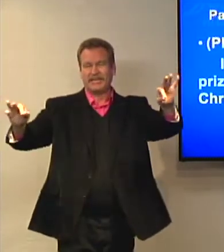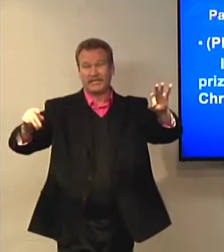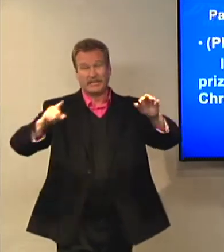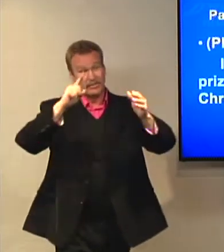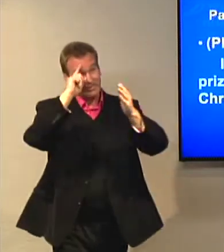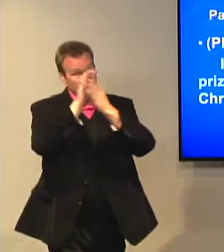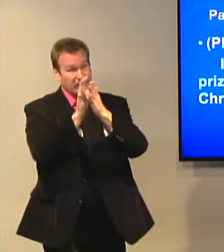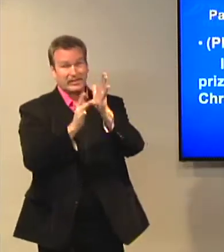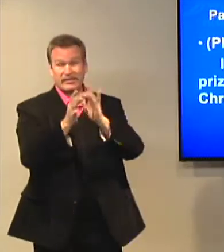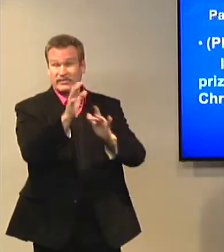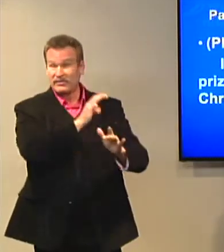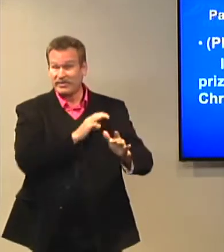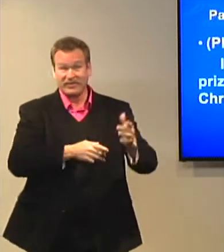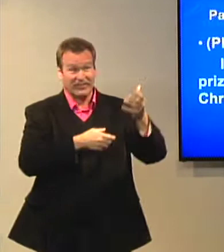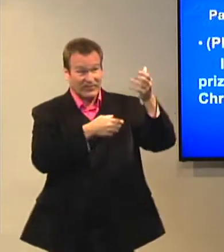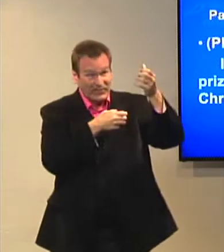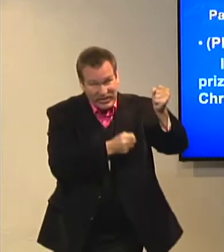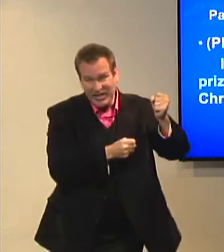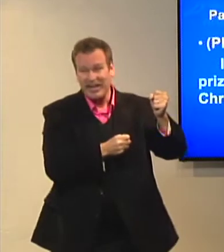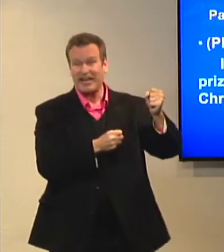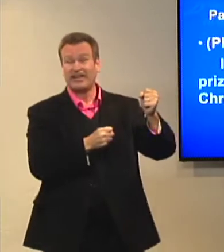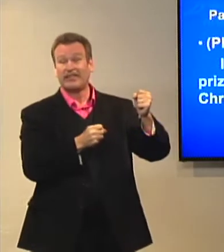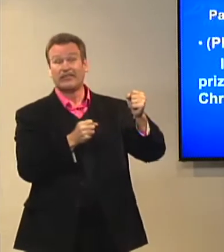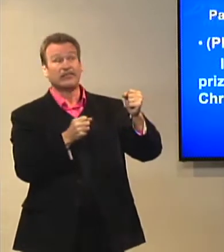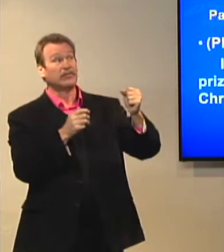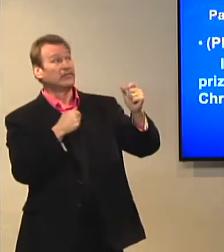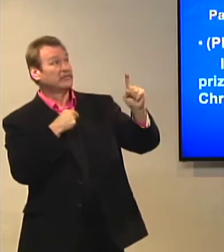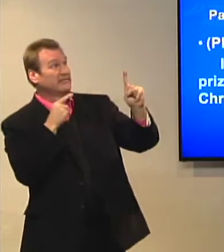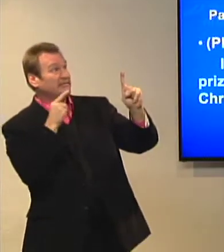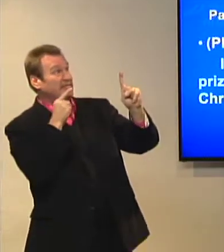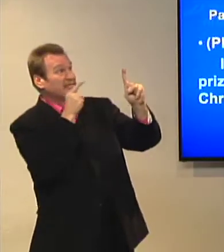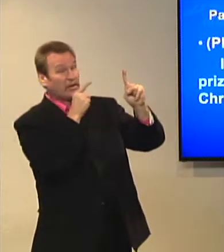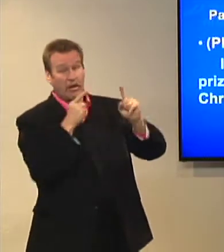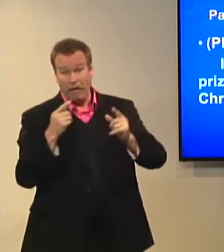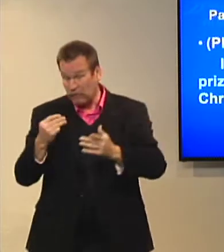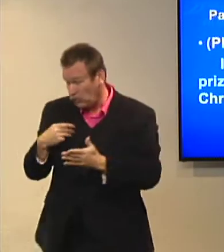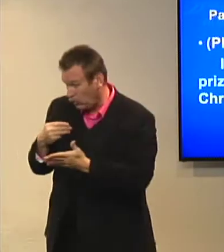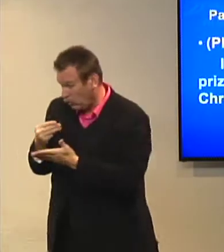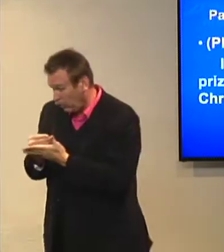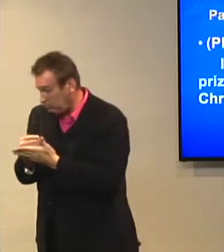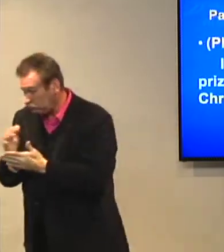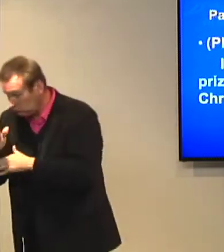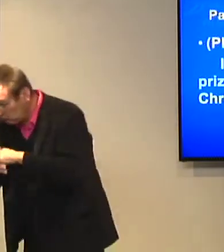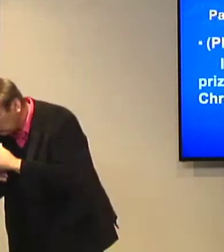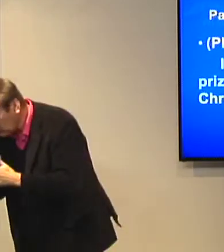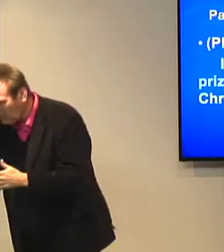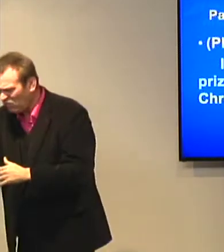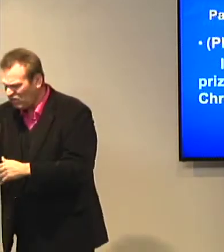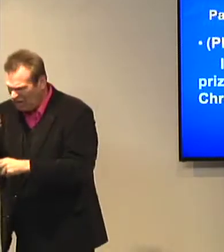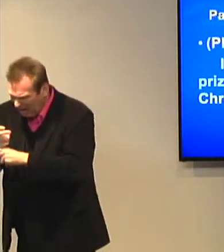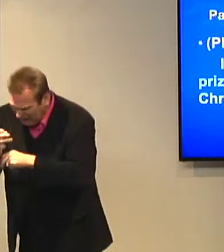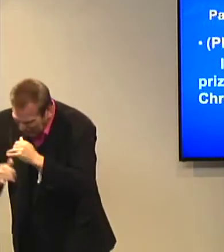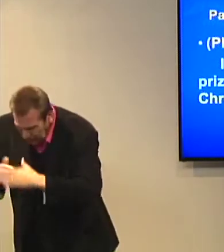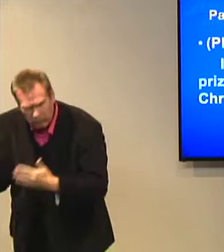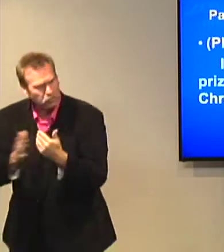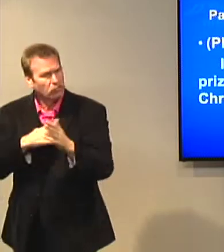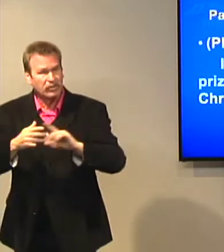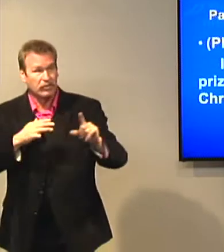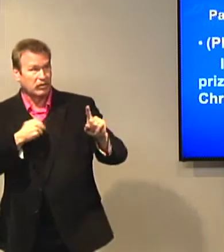What Jesus offers is free. This prize in Christ Jesus isn't something you have to earn for or work for. Financial comfort, all these